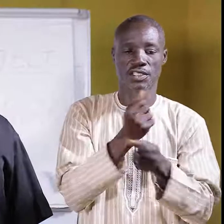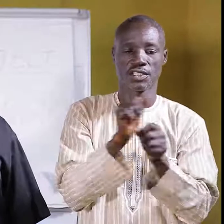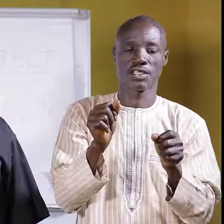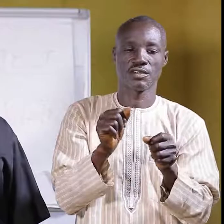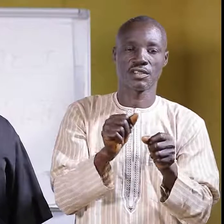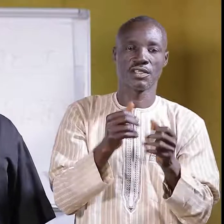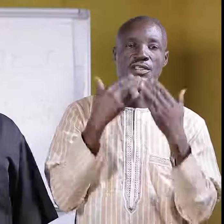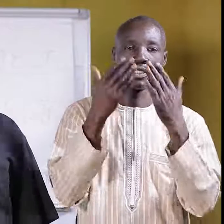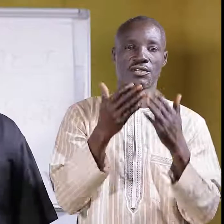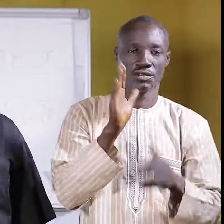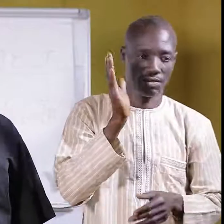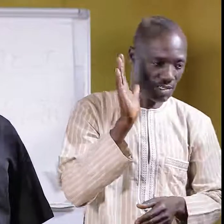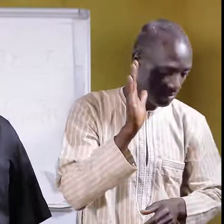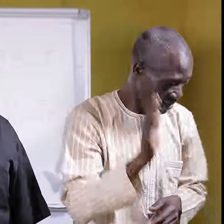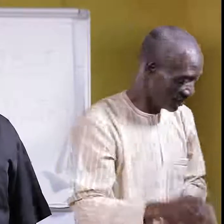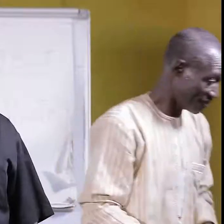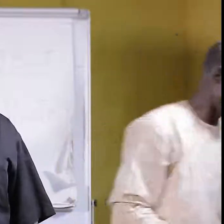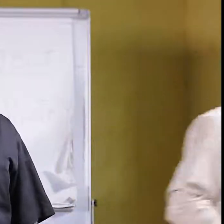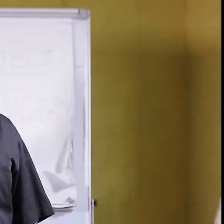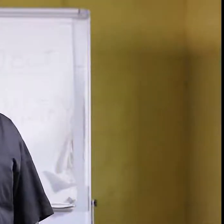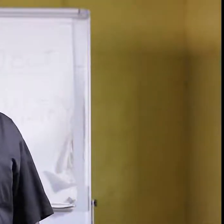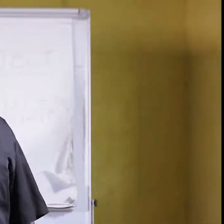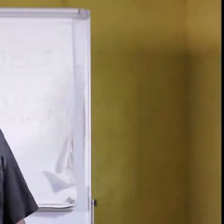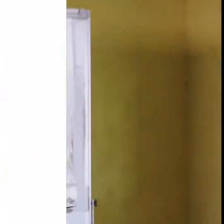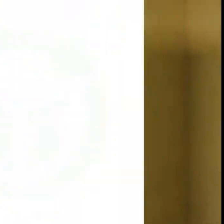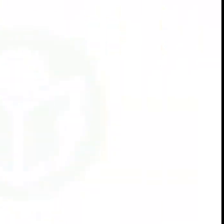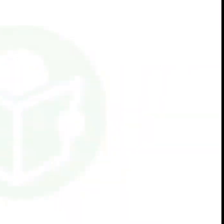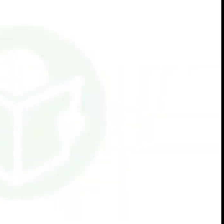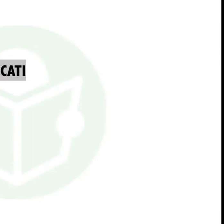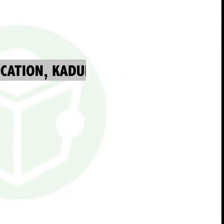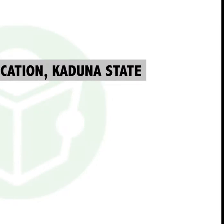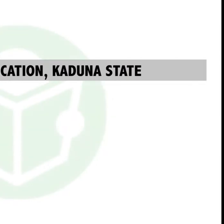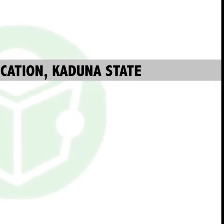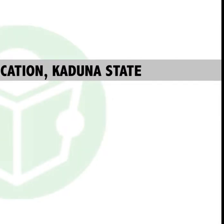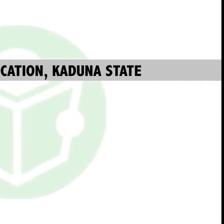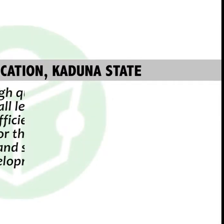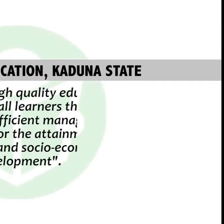Remain blessed and keep focused. God bless you. Till I see you another time.